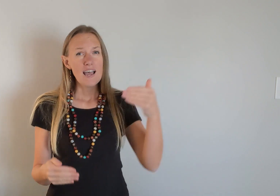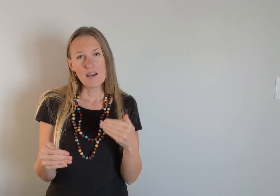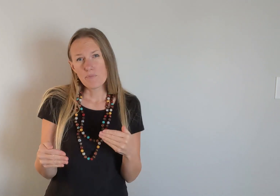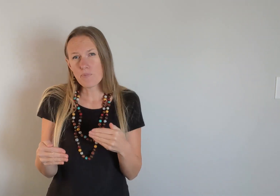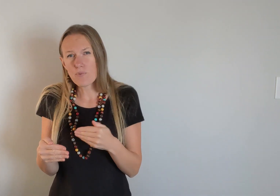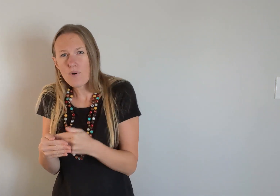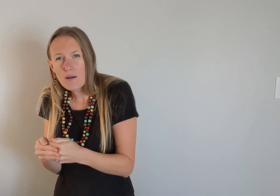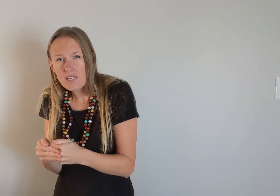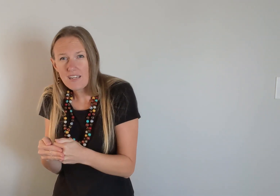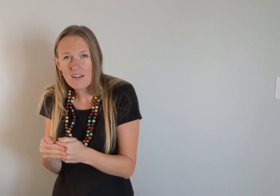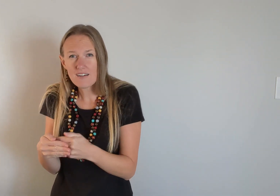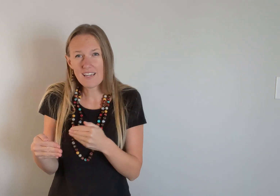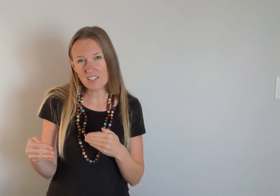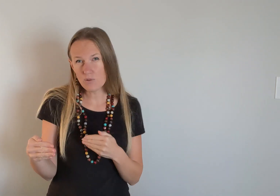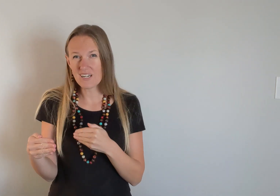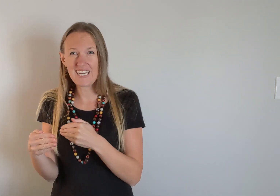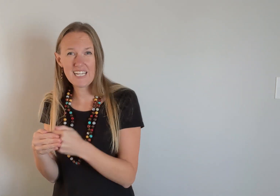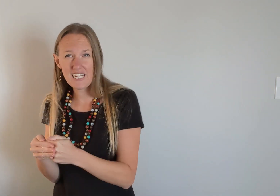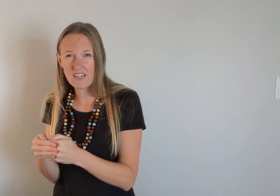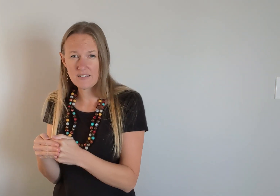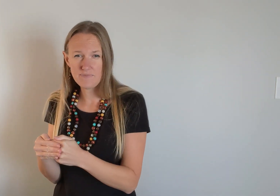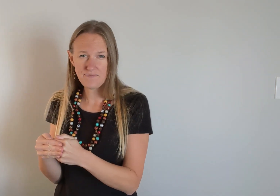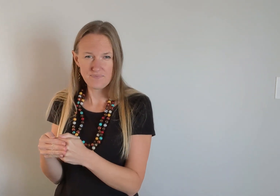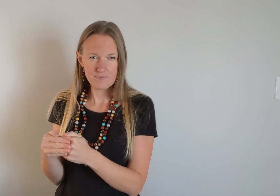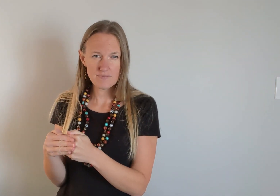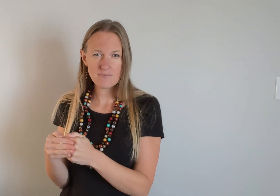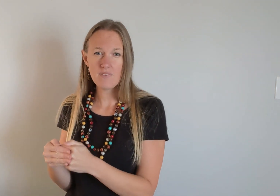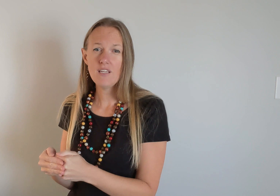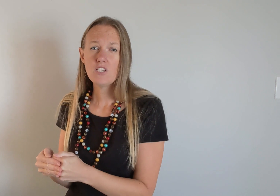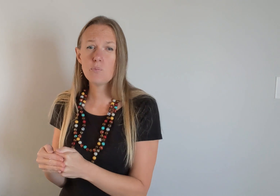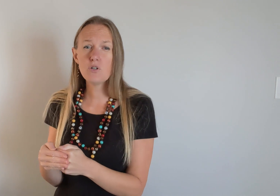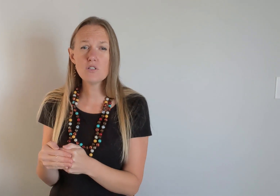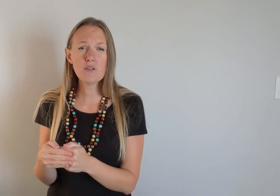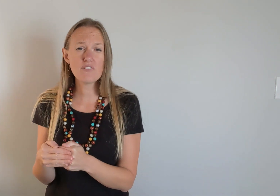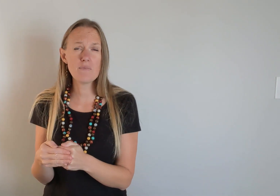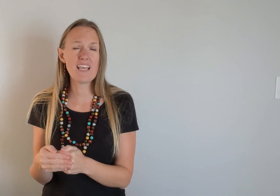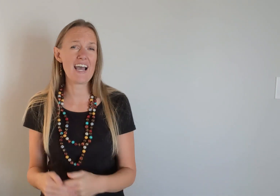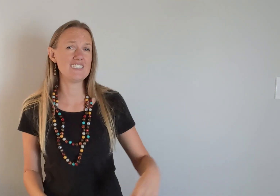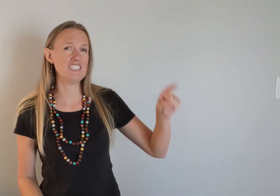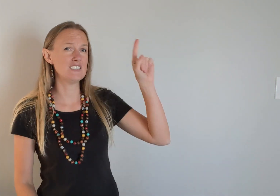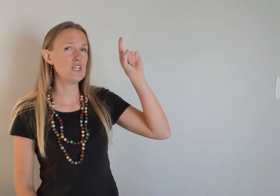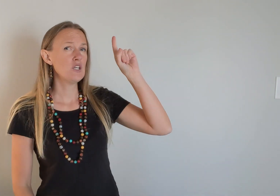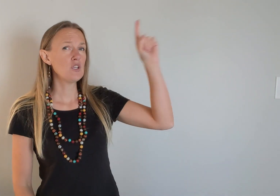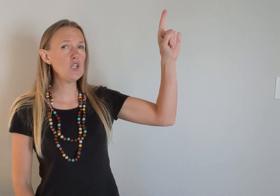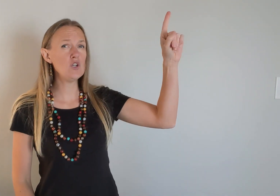have brought me near, okay? You are near. You pulled me from the ashes.